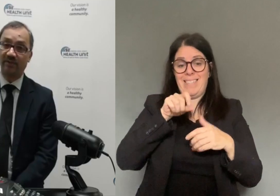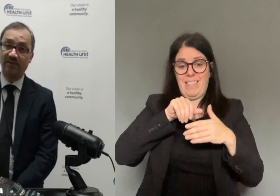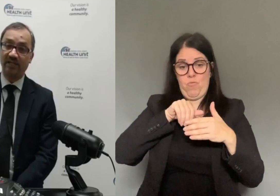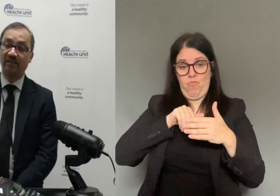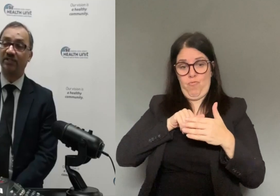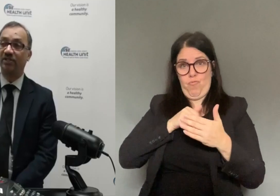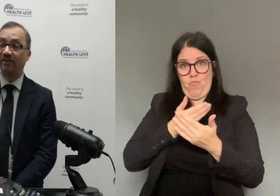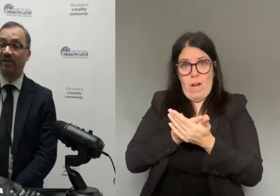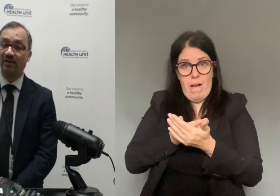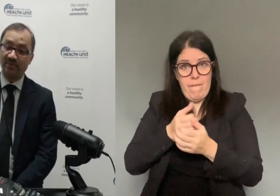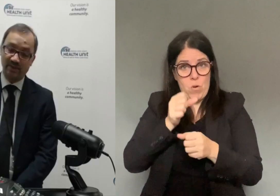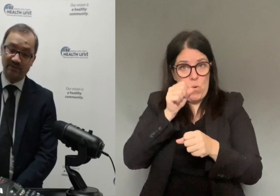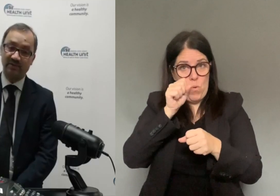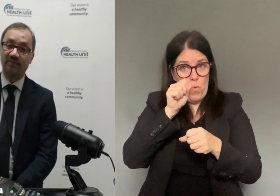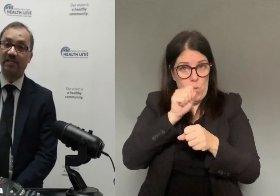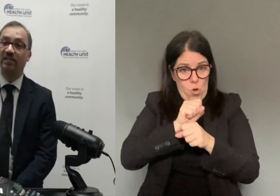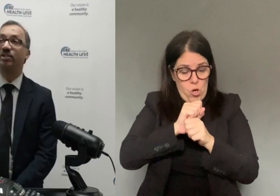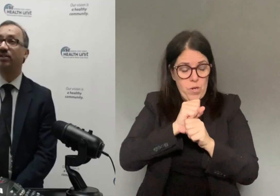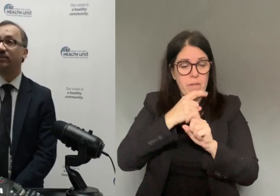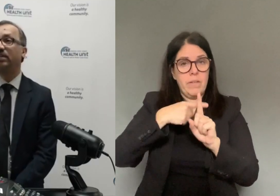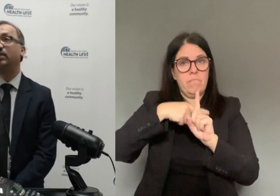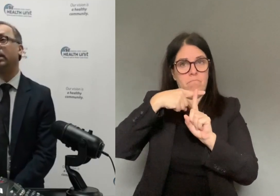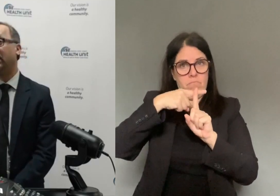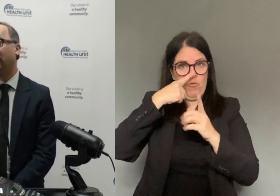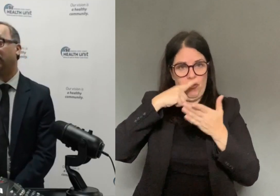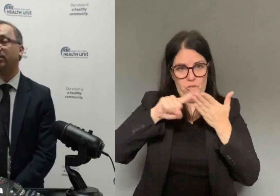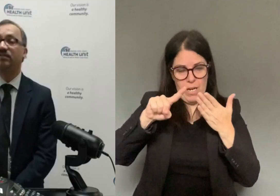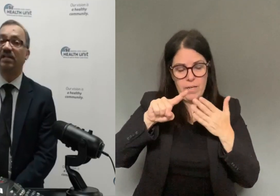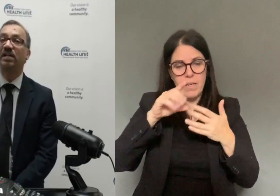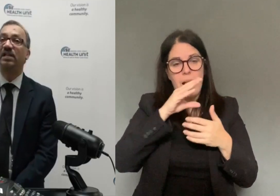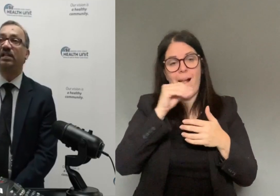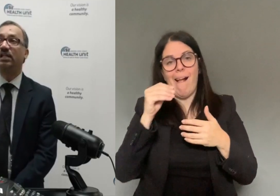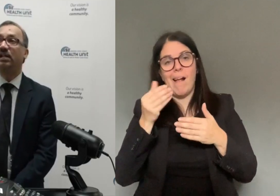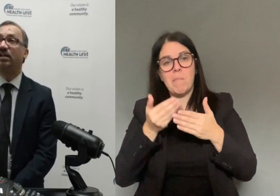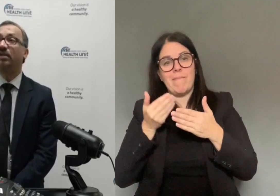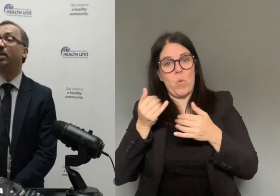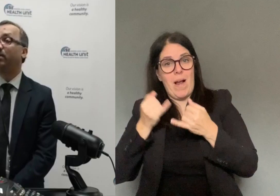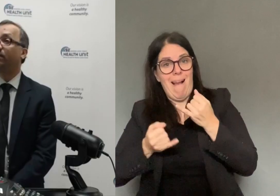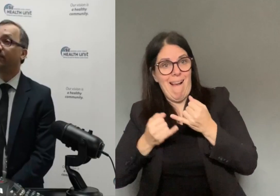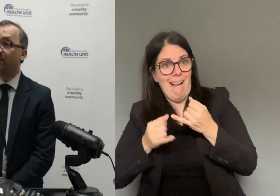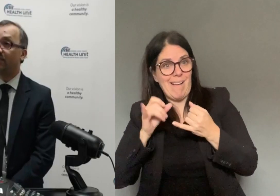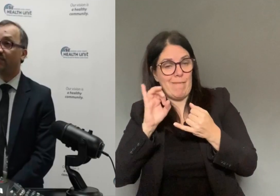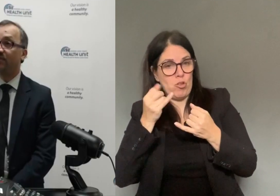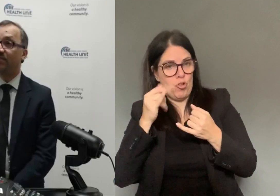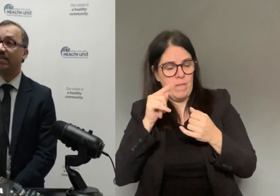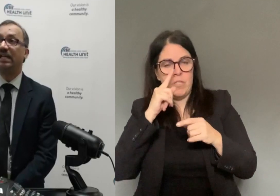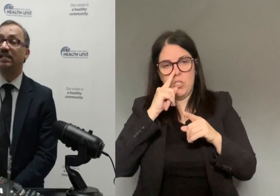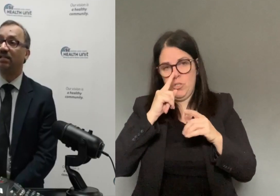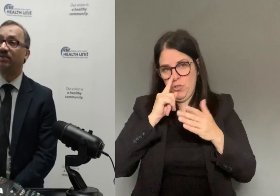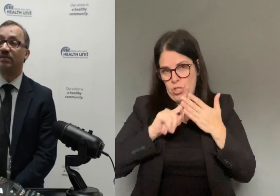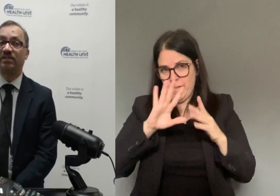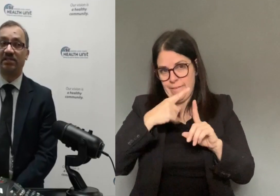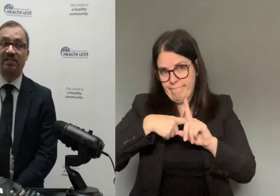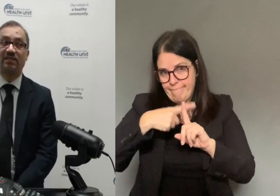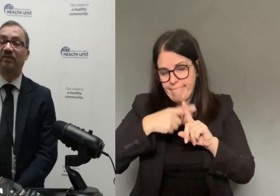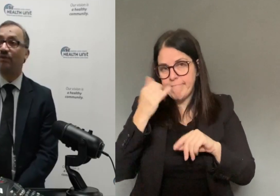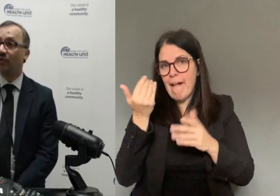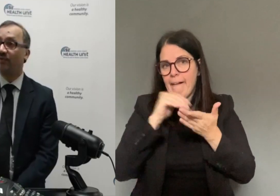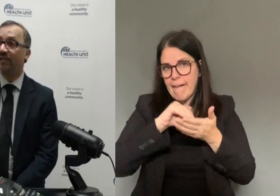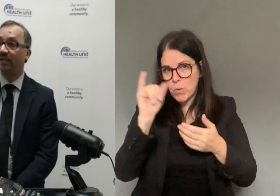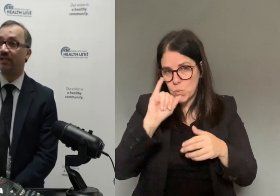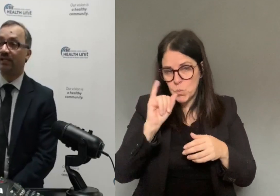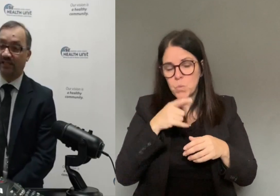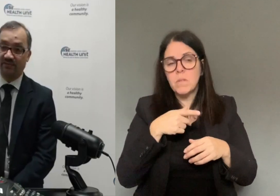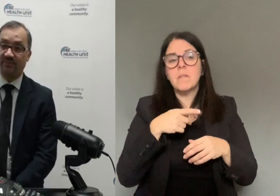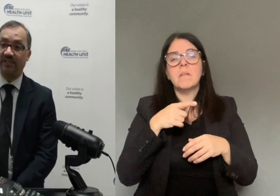before the beginning of the shift, before they begin their shift, or at the end of the shift. They are monitored for their symptoms. Any symptoms suggestive of